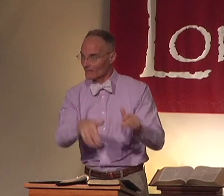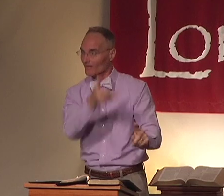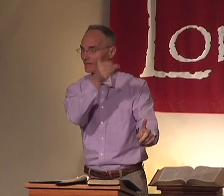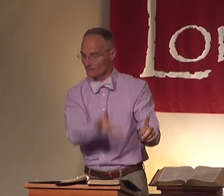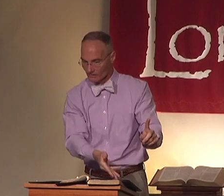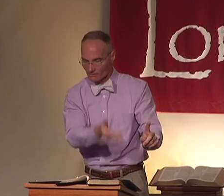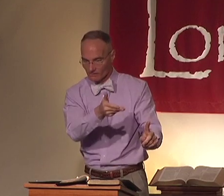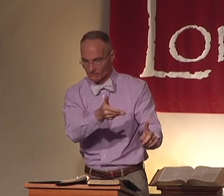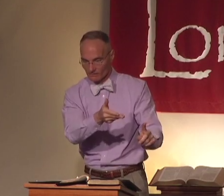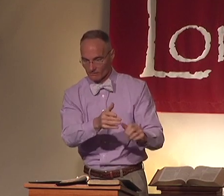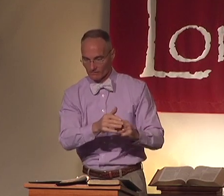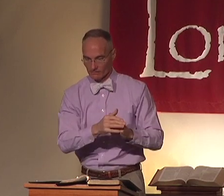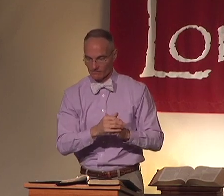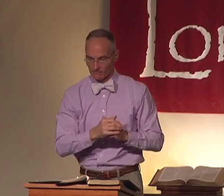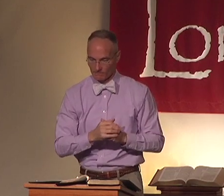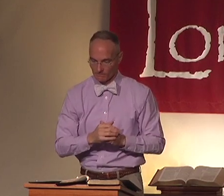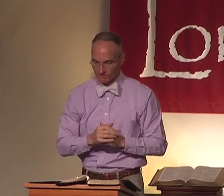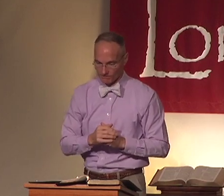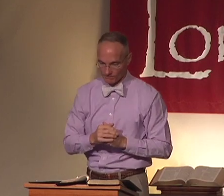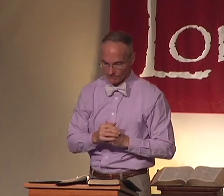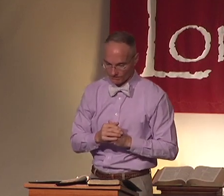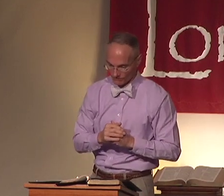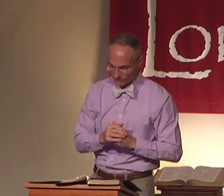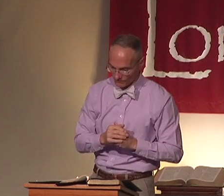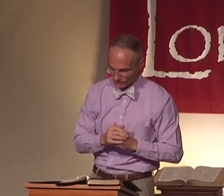And really, that's Jesus.